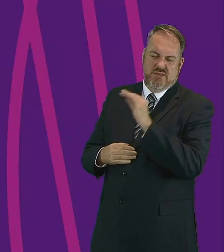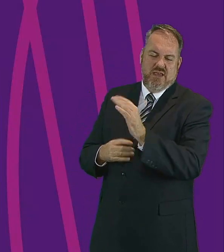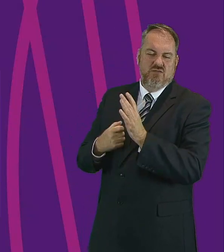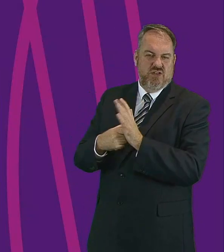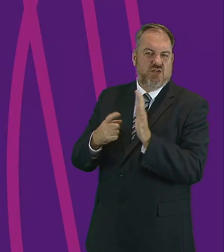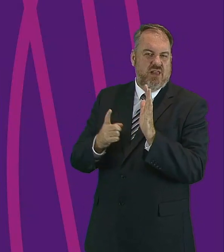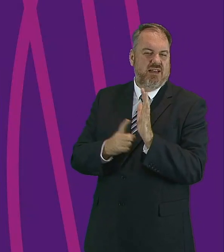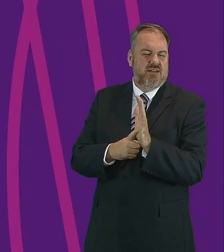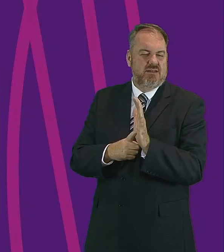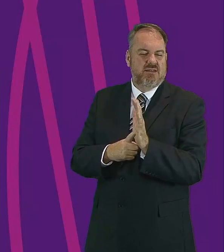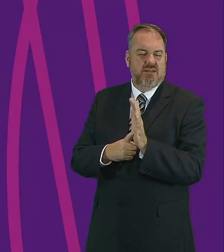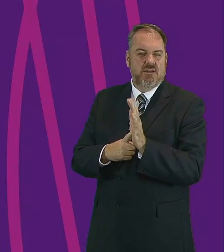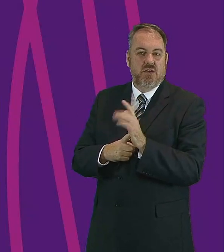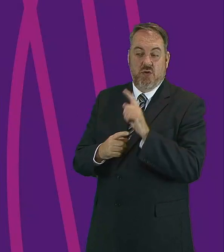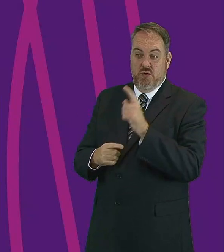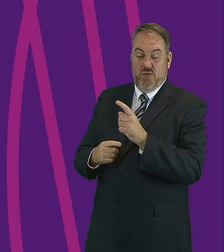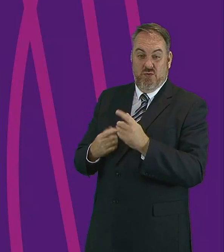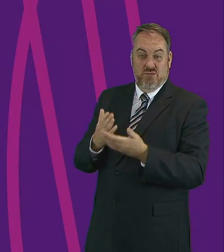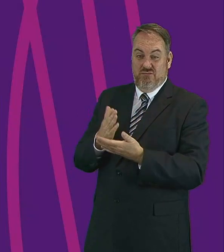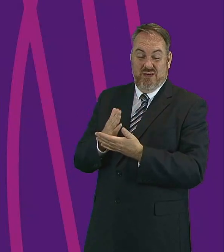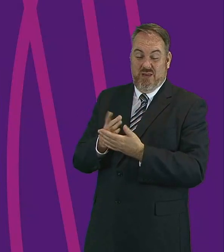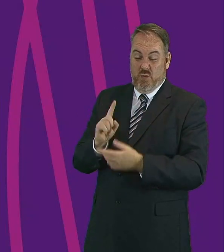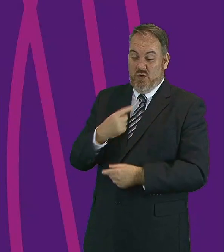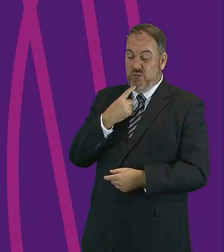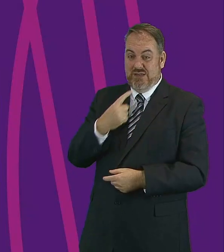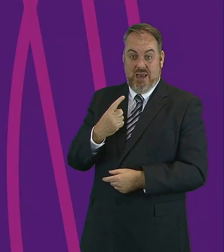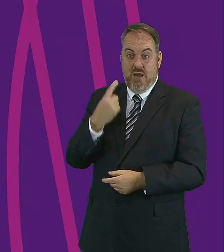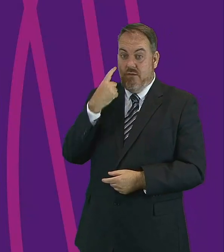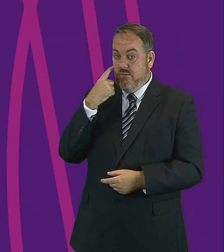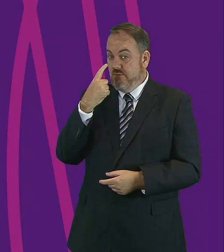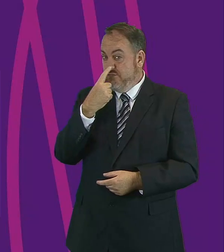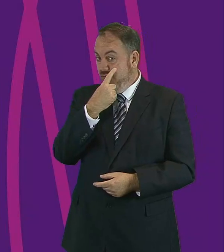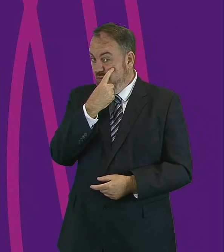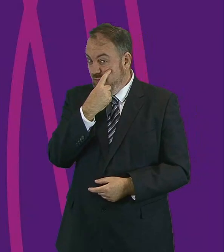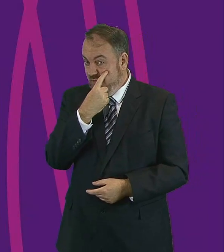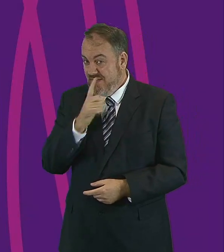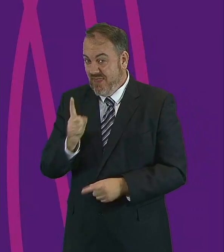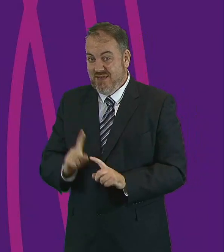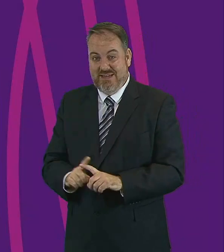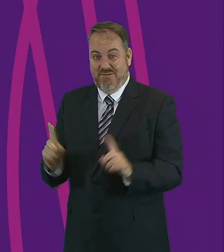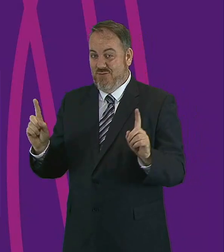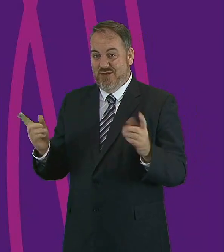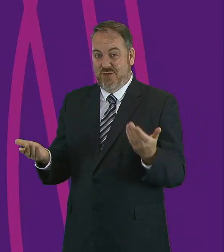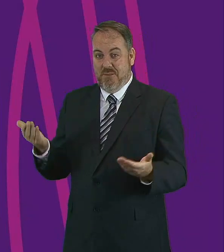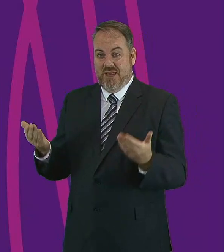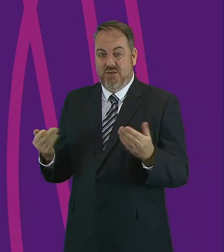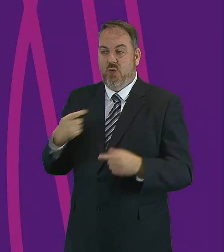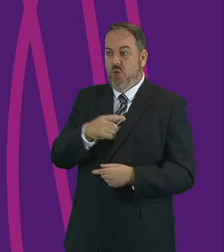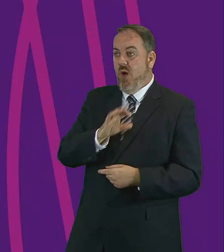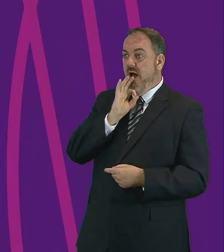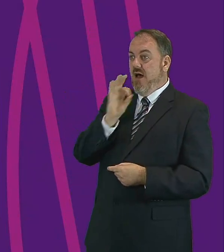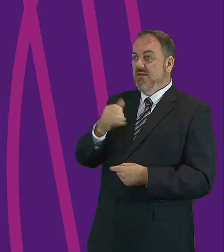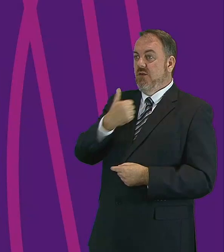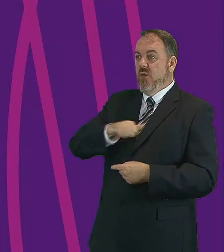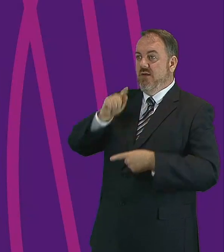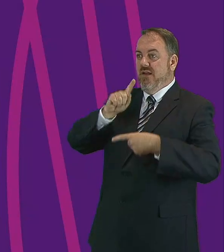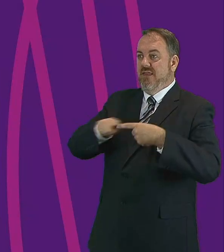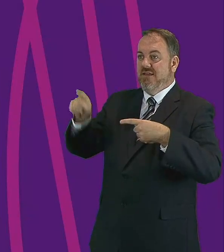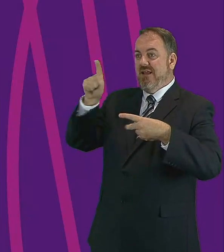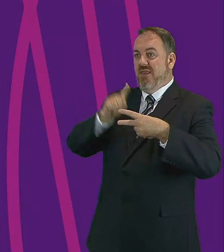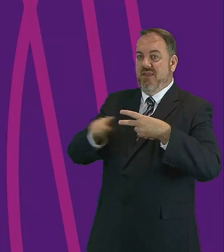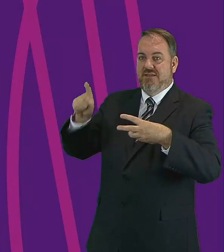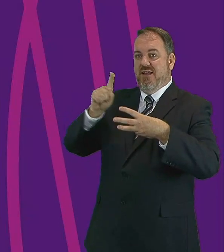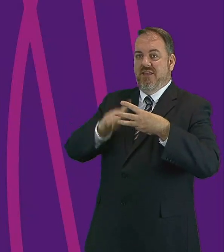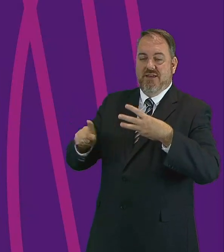absolutely illustrated the point I'm making about the difference between calling for something in opposition and delivering it in government. So, you know,